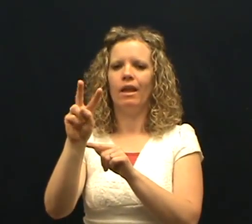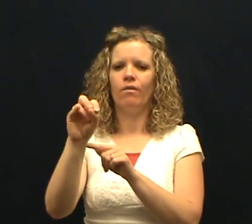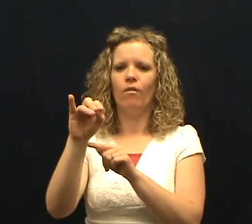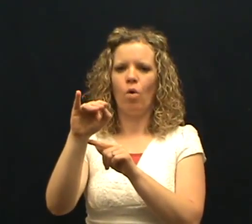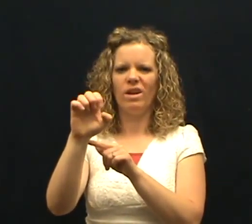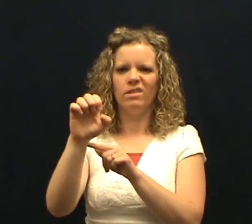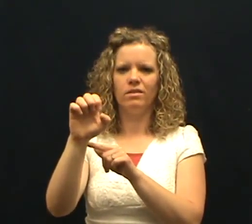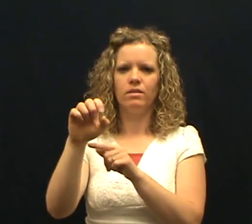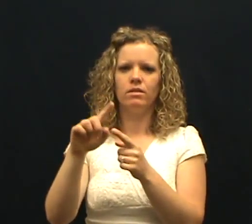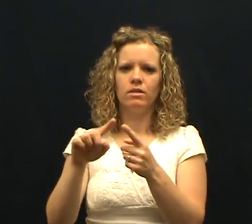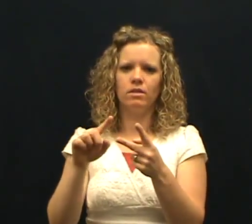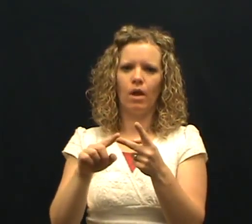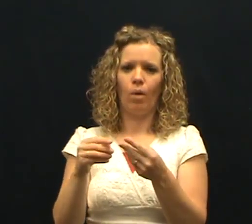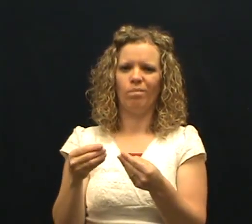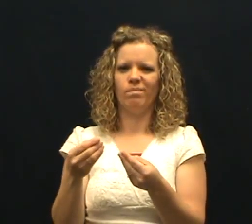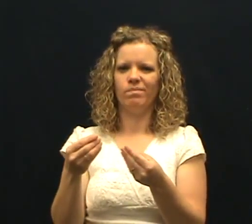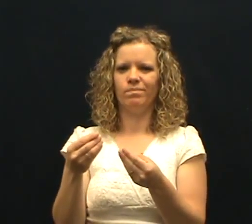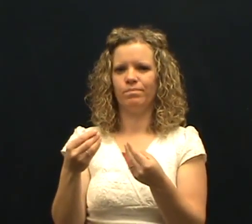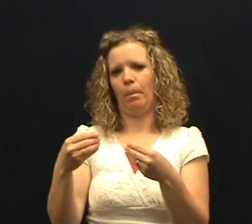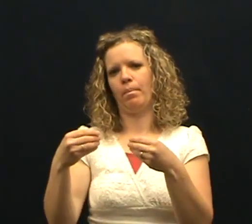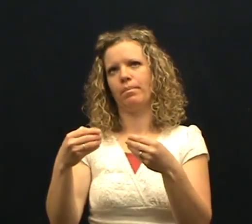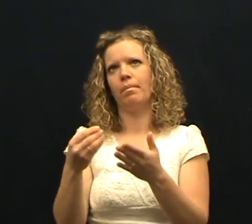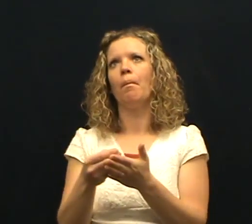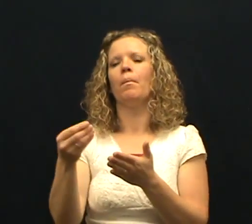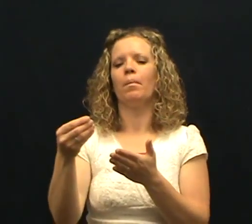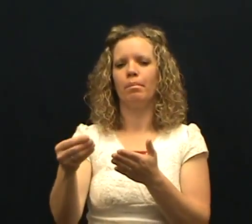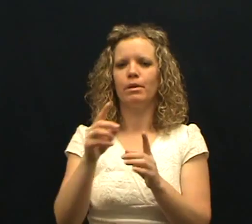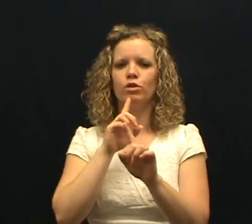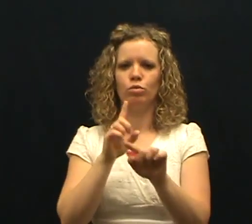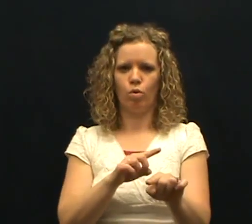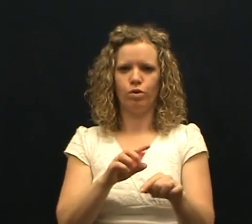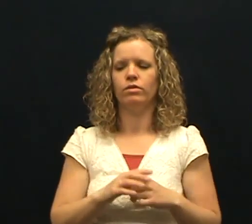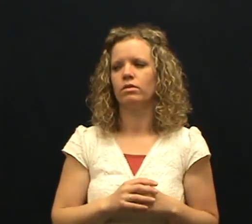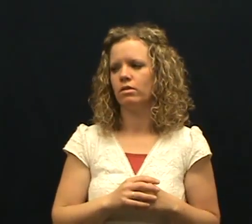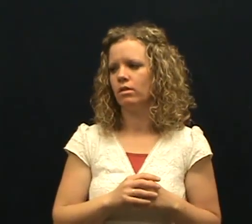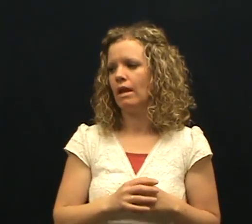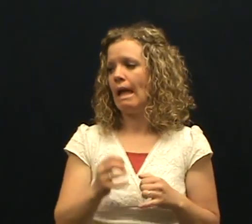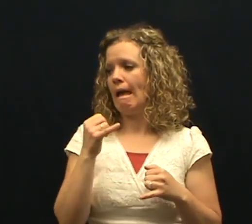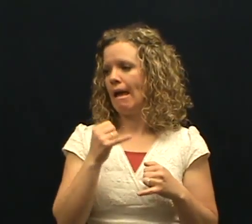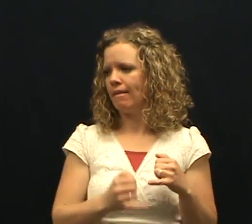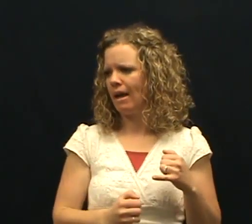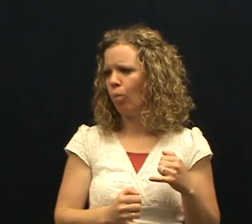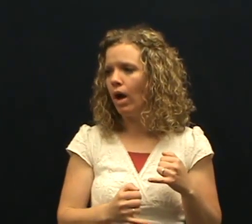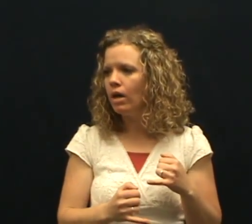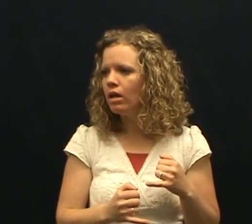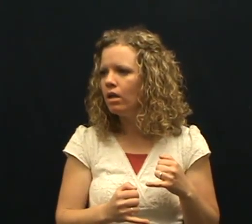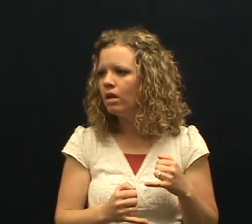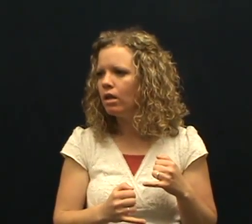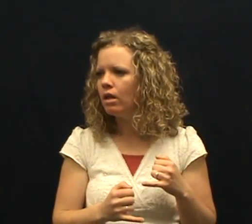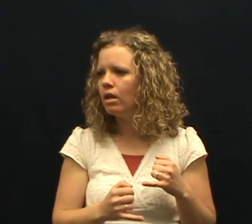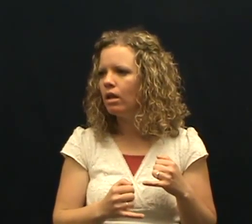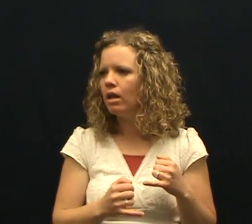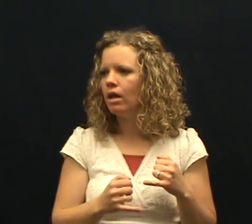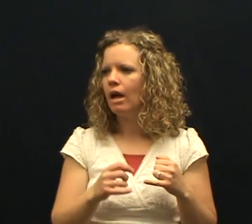of thing. Finally, independent verification is a control principle. That means we check one another's